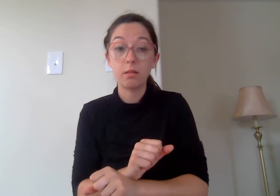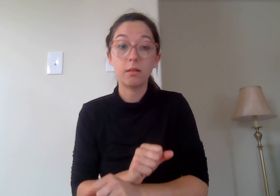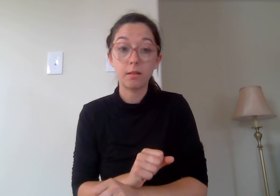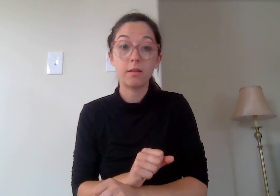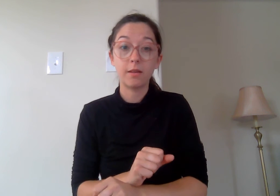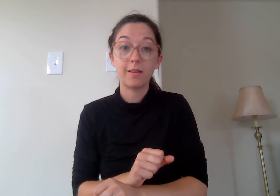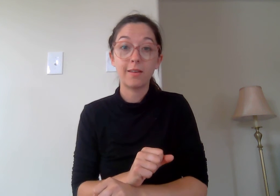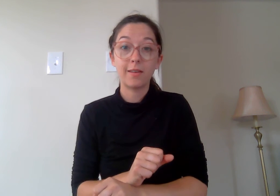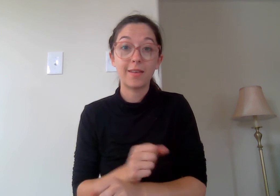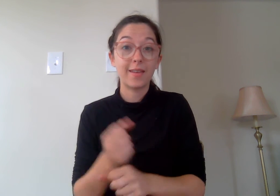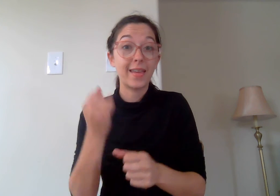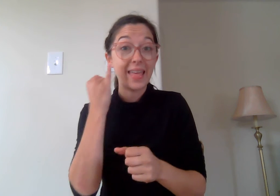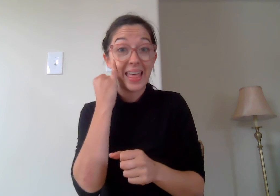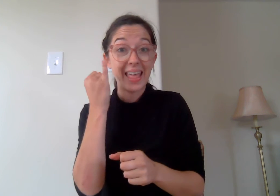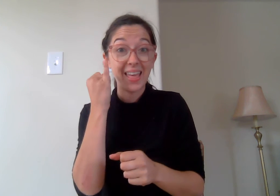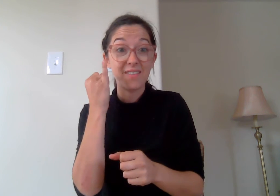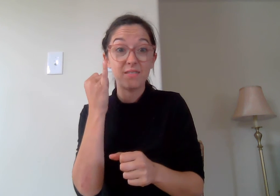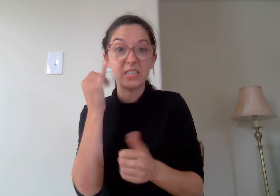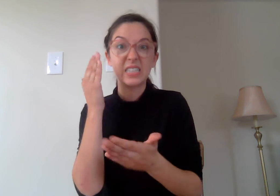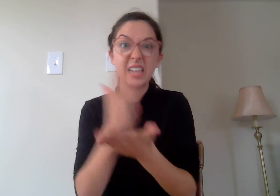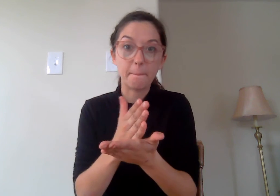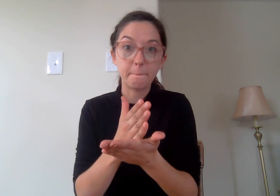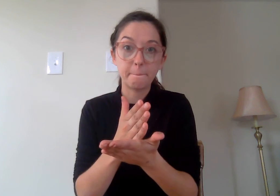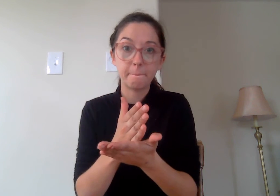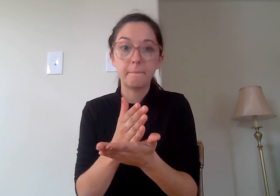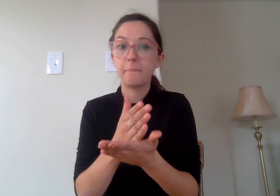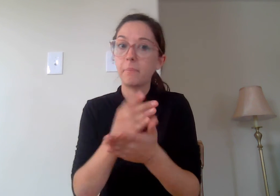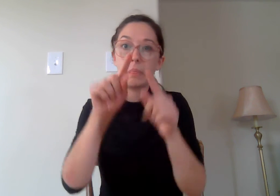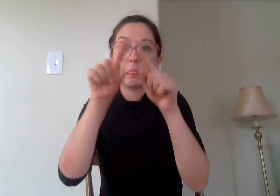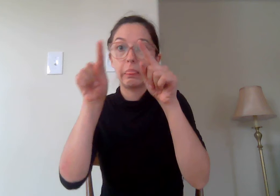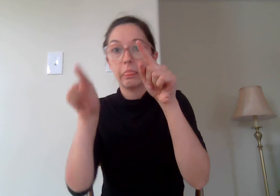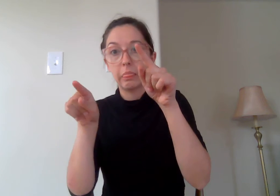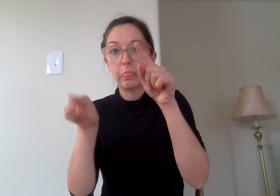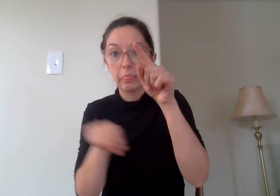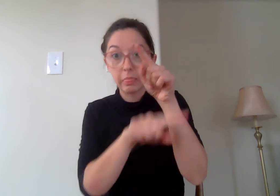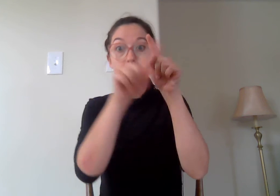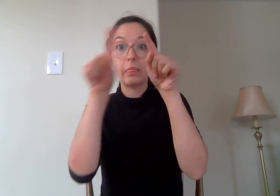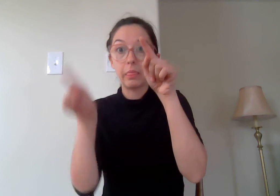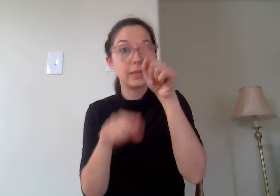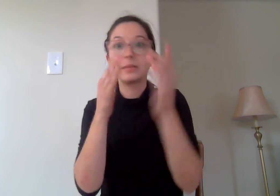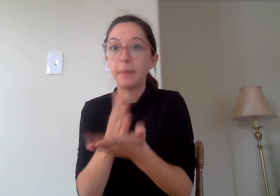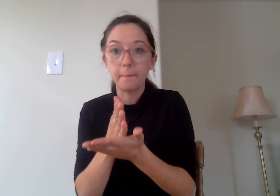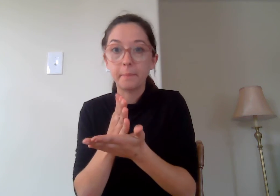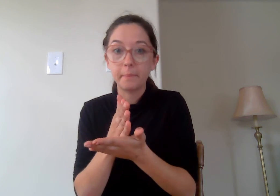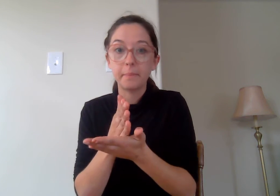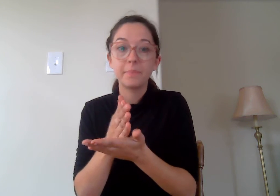negative downward spiral. So cognitive behavioral helps people who are willing